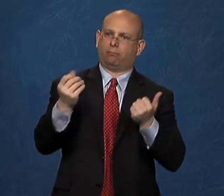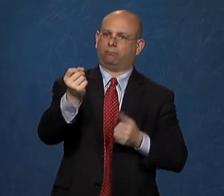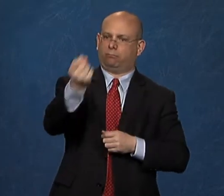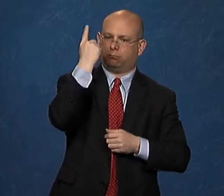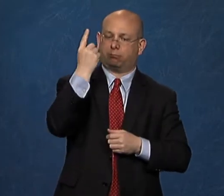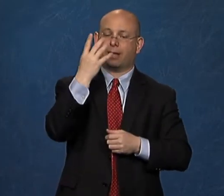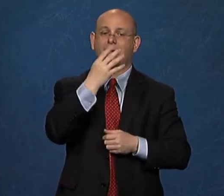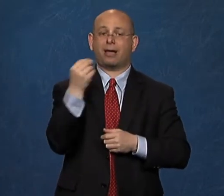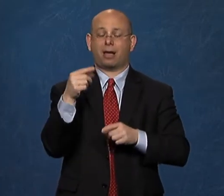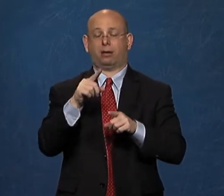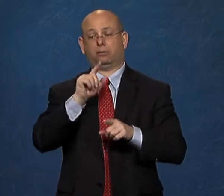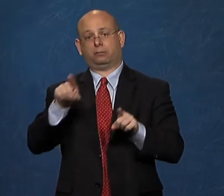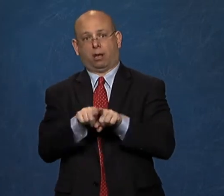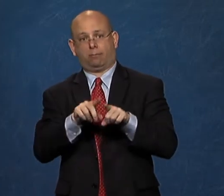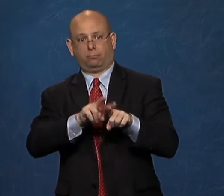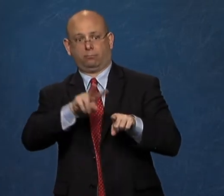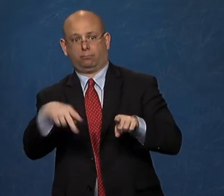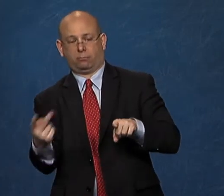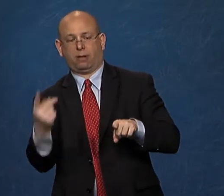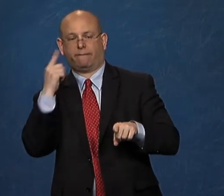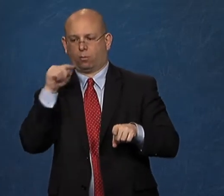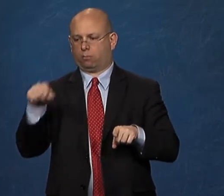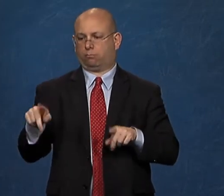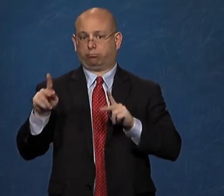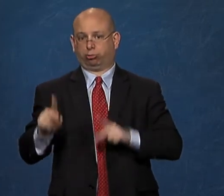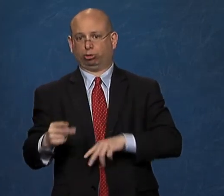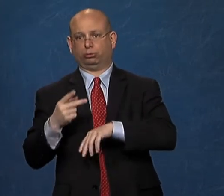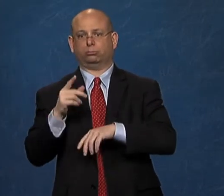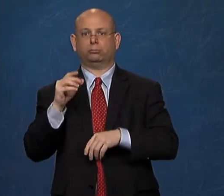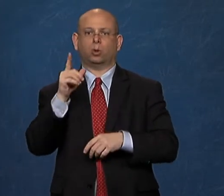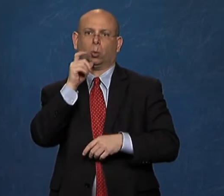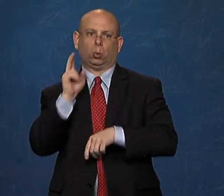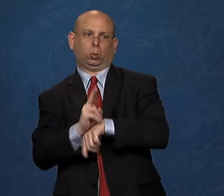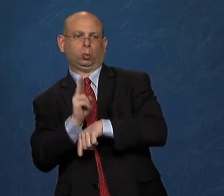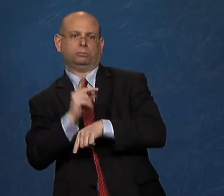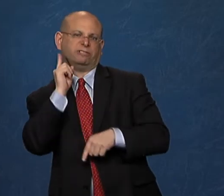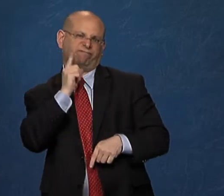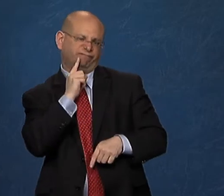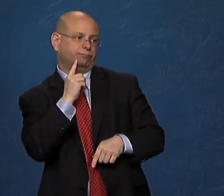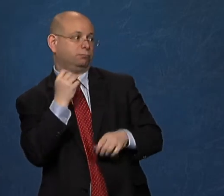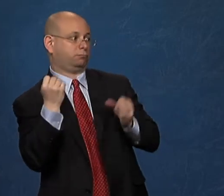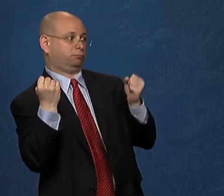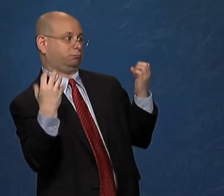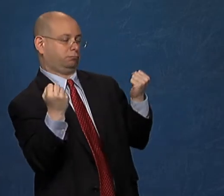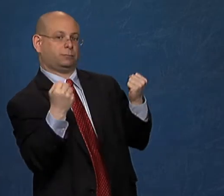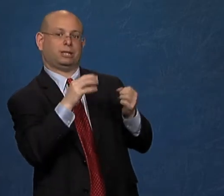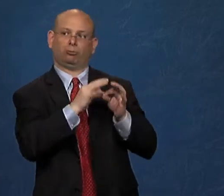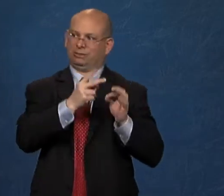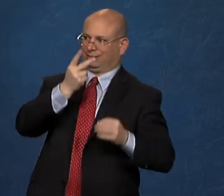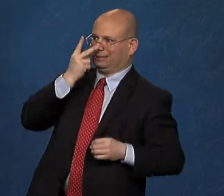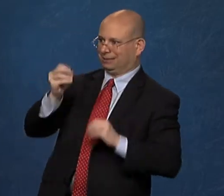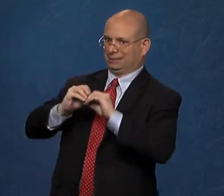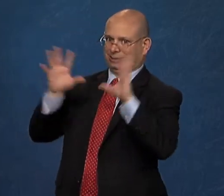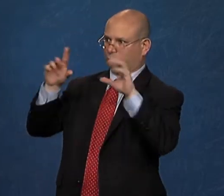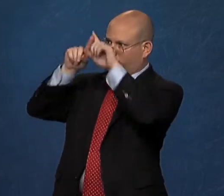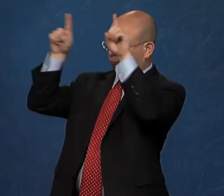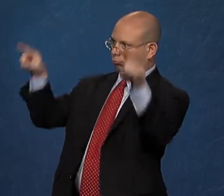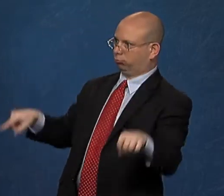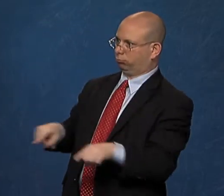through visual communications. And the same holds true for the person on the other end of the line. The deaf individual must be able to be